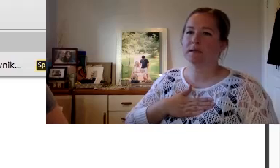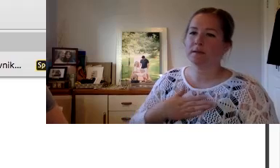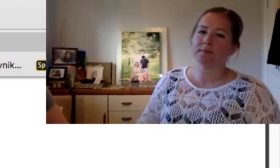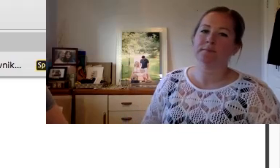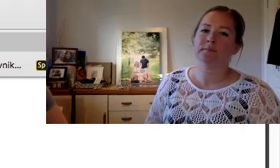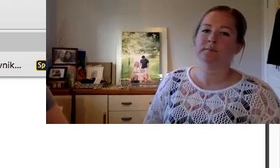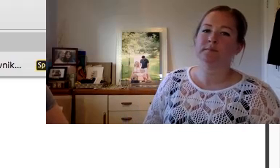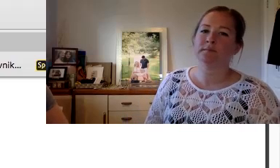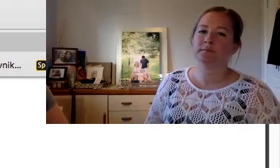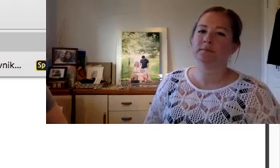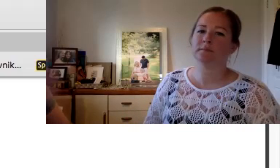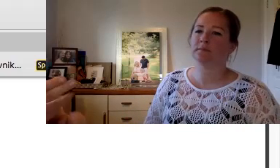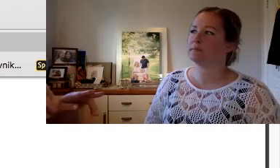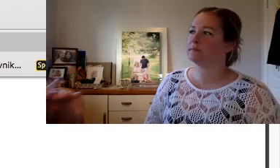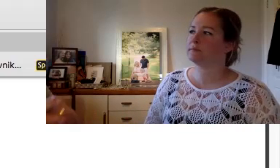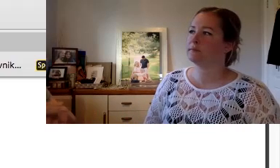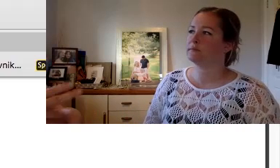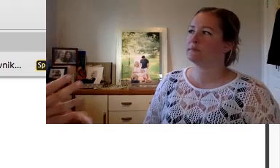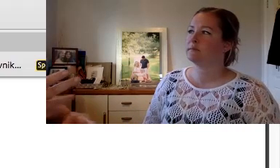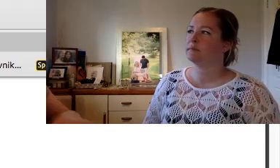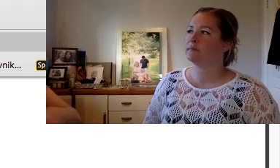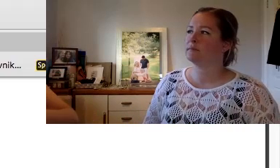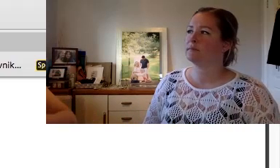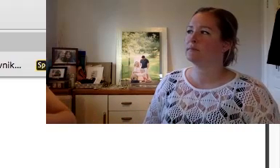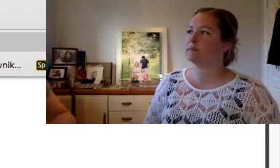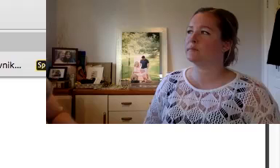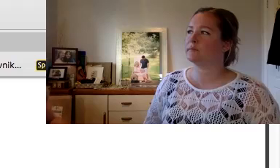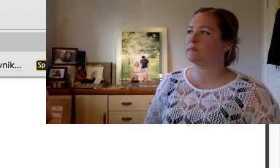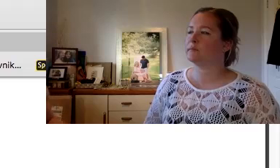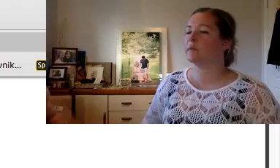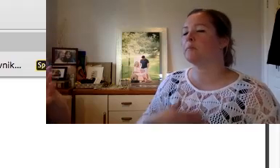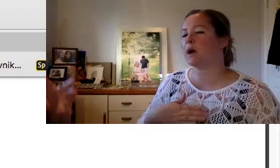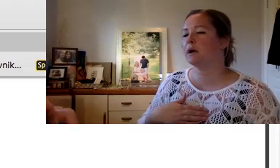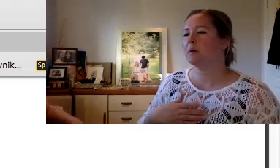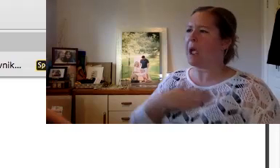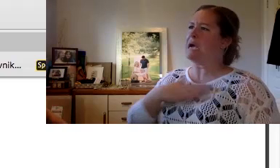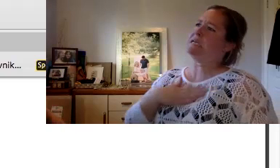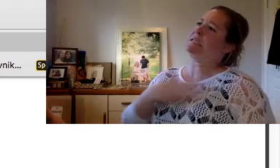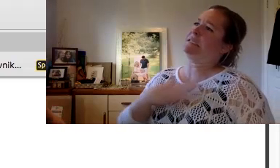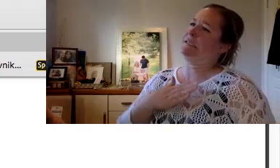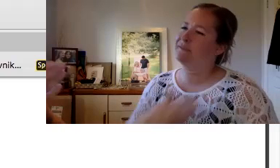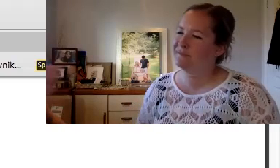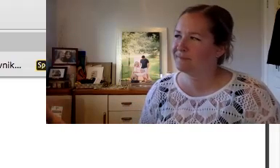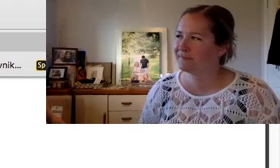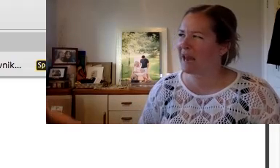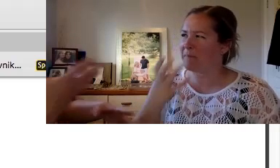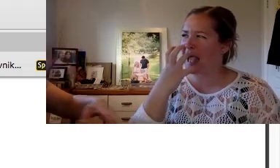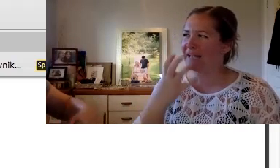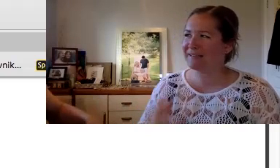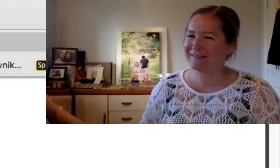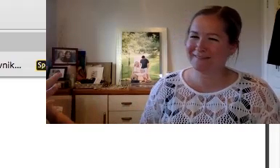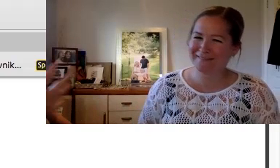mine. And again, using strongly or mine, like in conversation, depending on your conversation, mine or